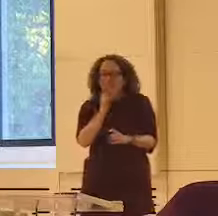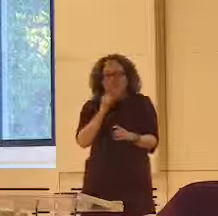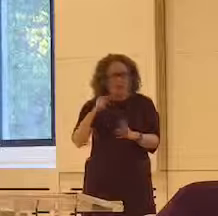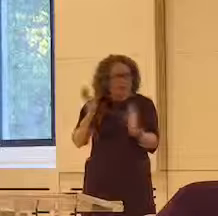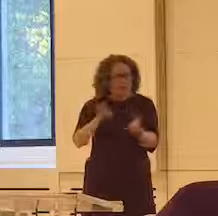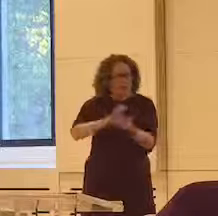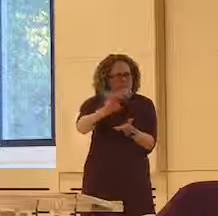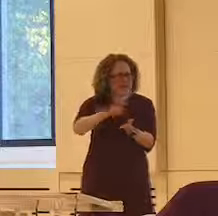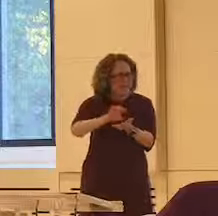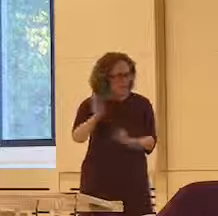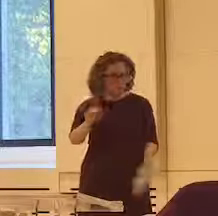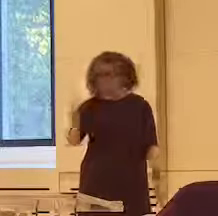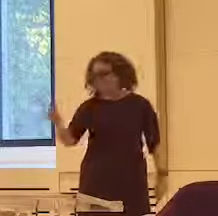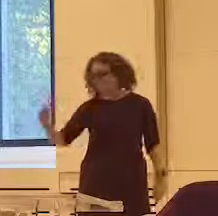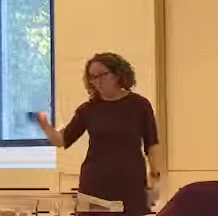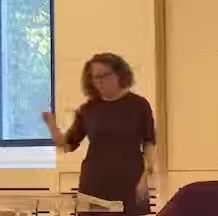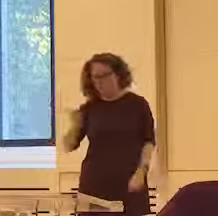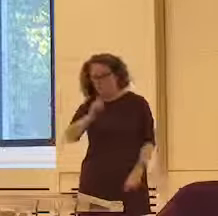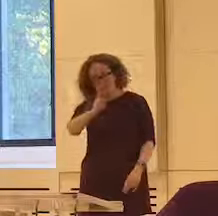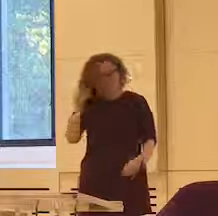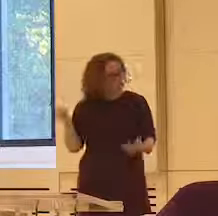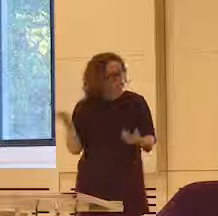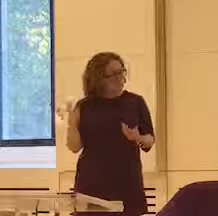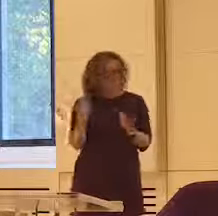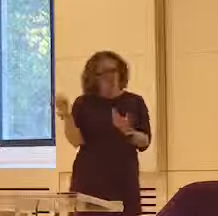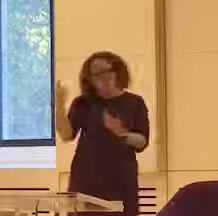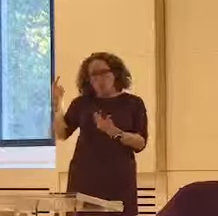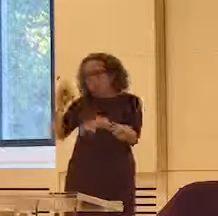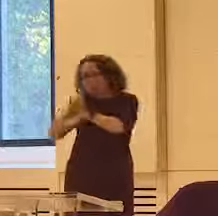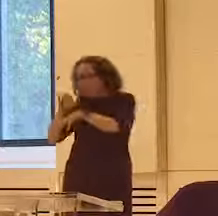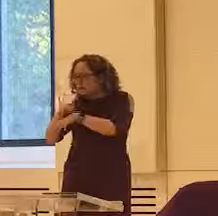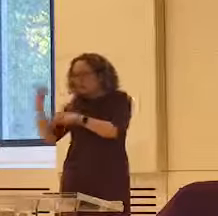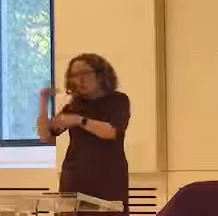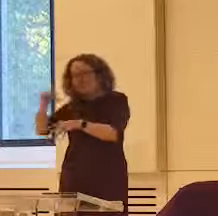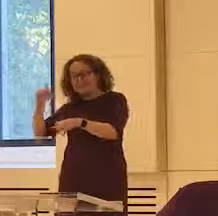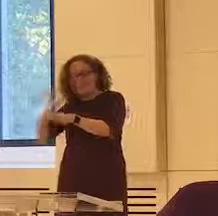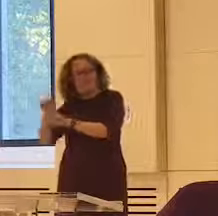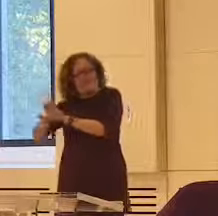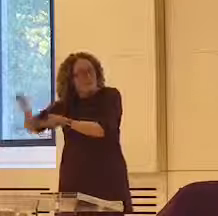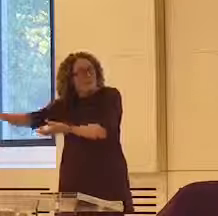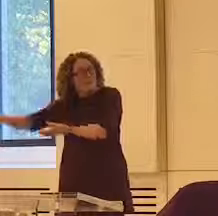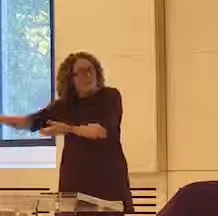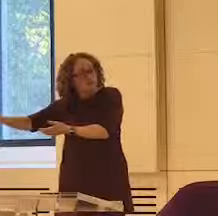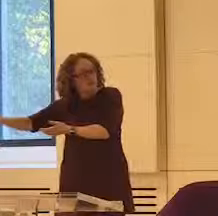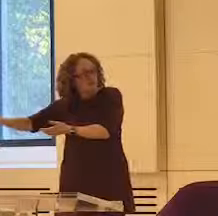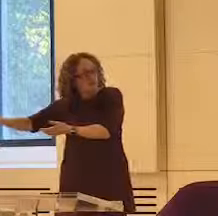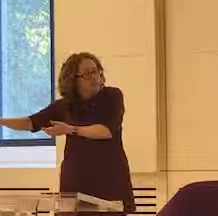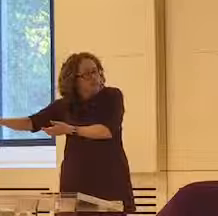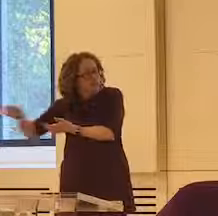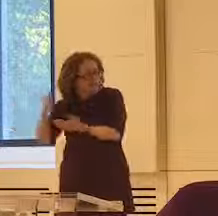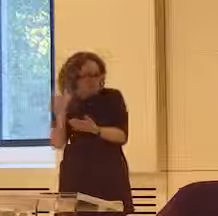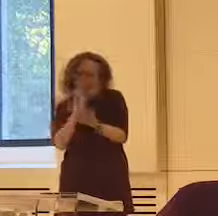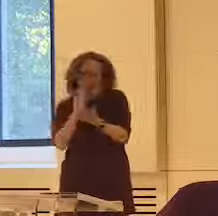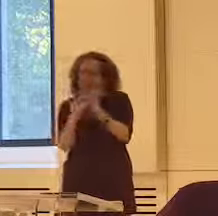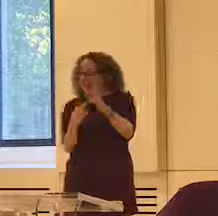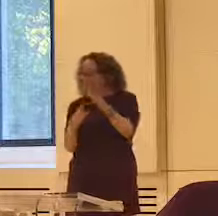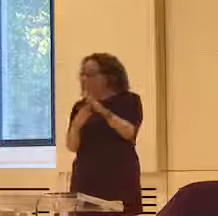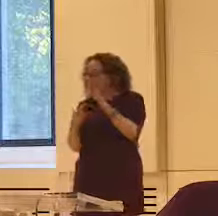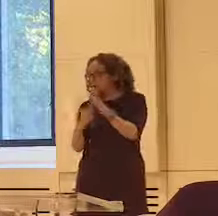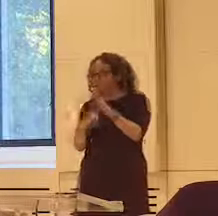So for deaf people, no, it's not good for deaf people to have to pay. Doctors or whatever give